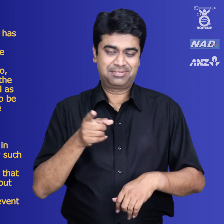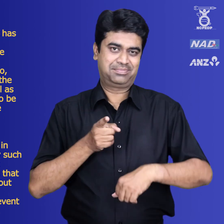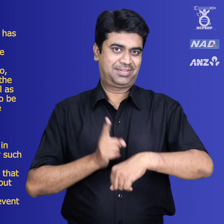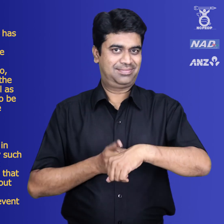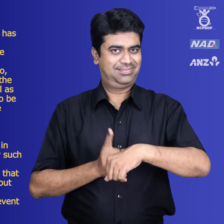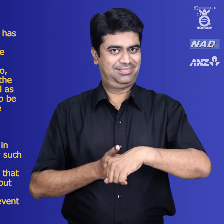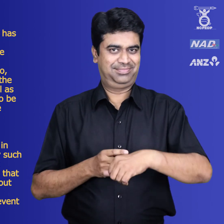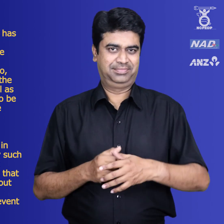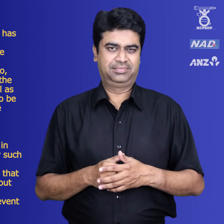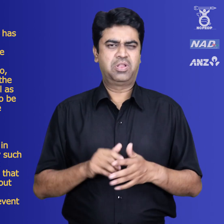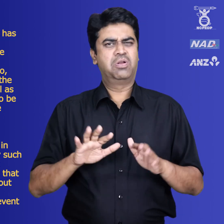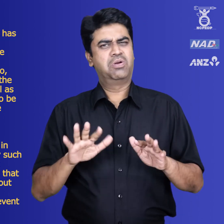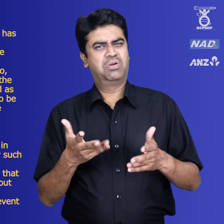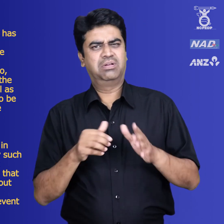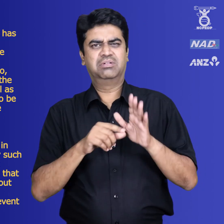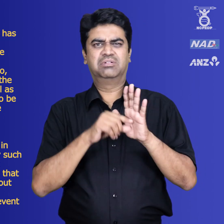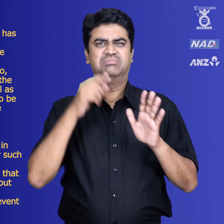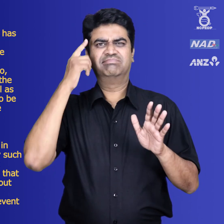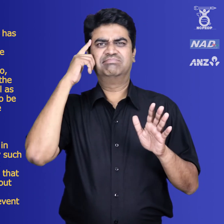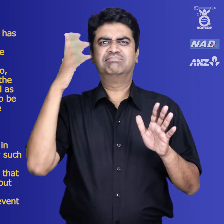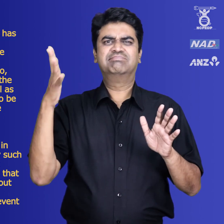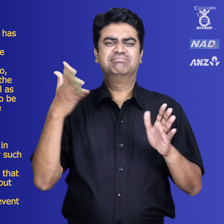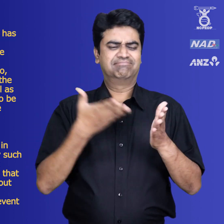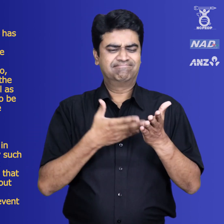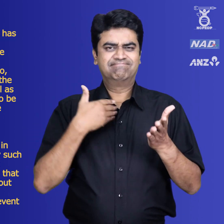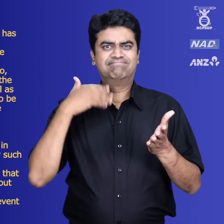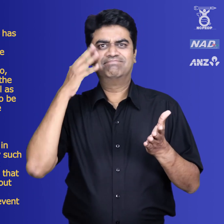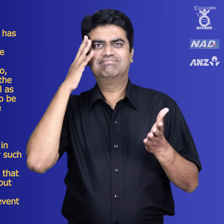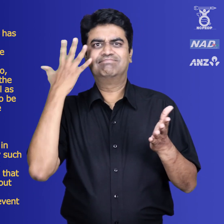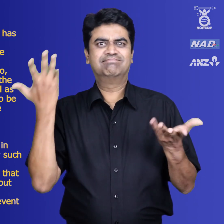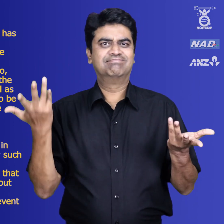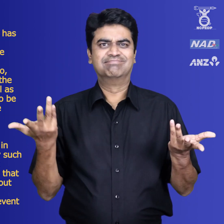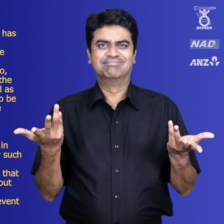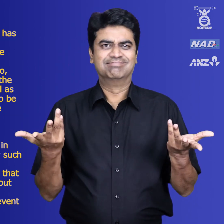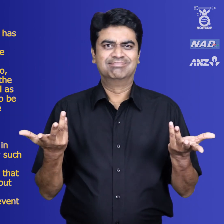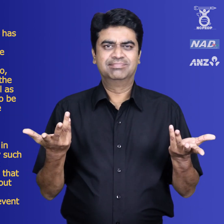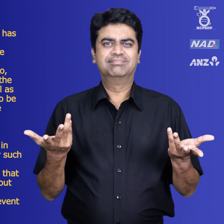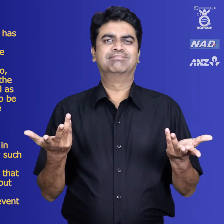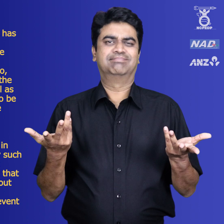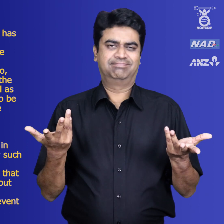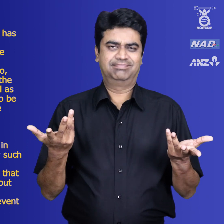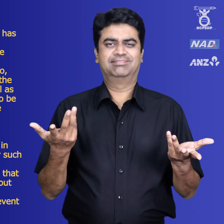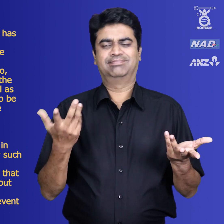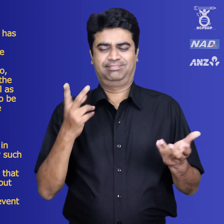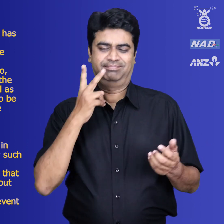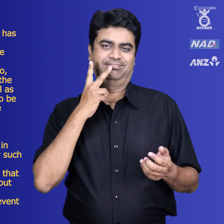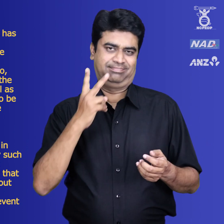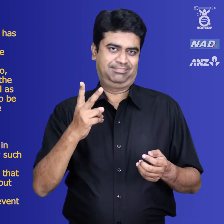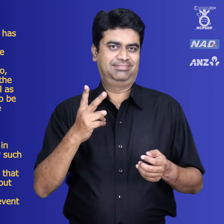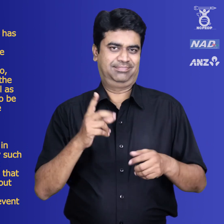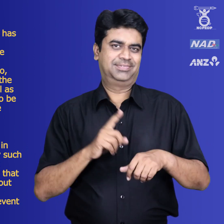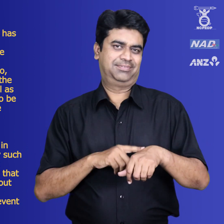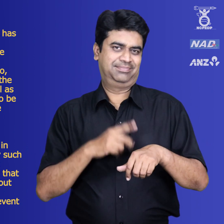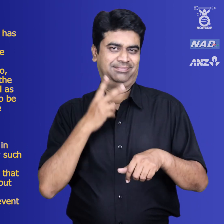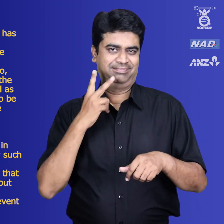the offence was committed without his knowledge, or that he had exercised all due diligence to prevent the commission of